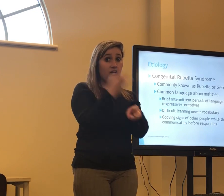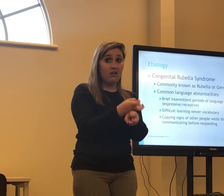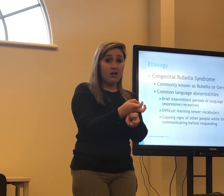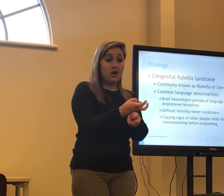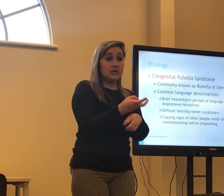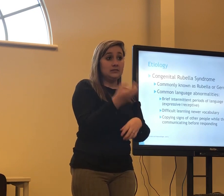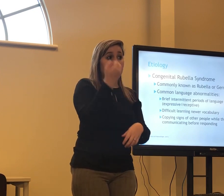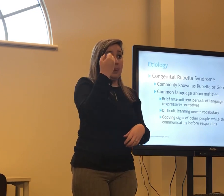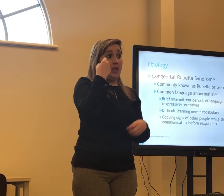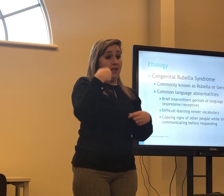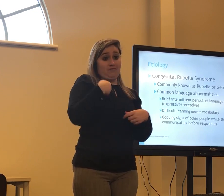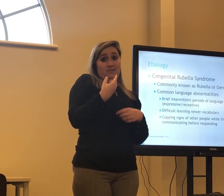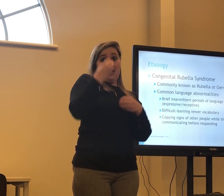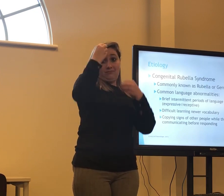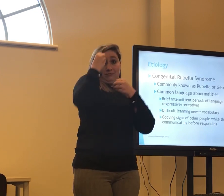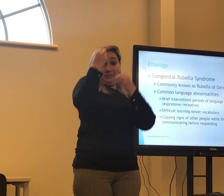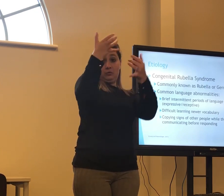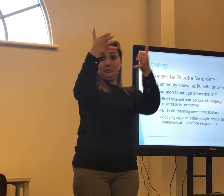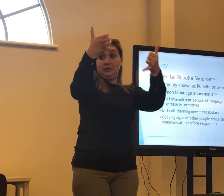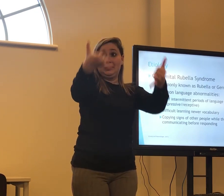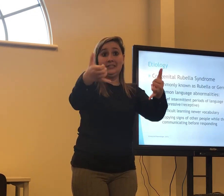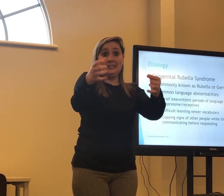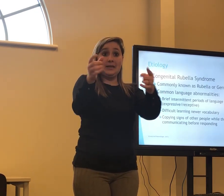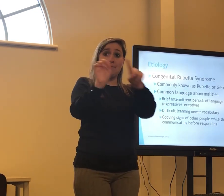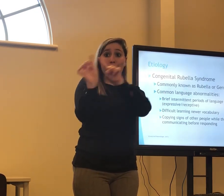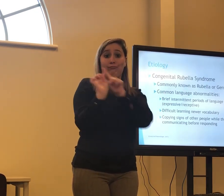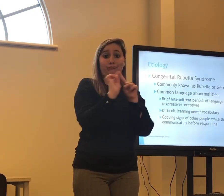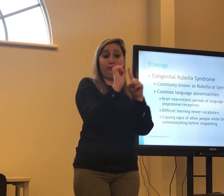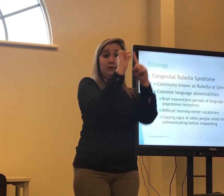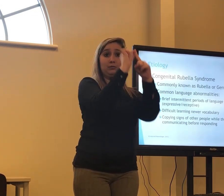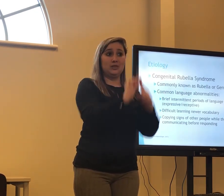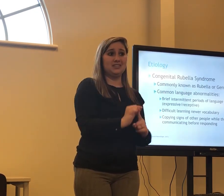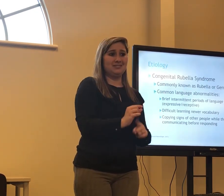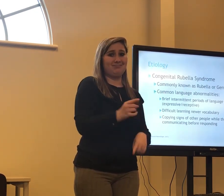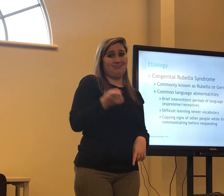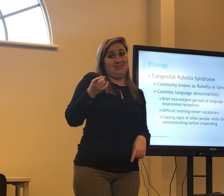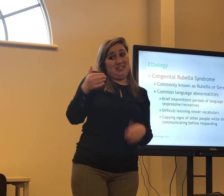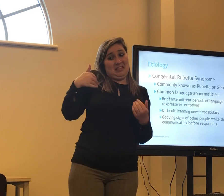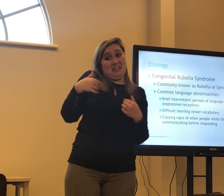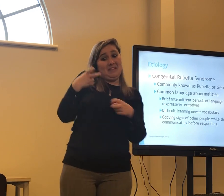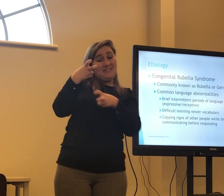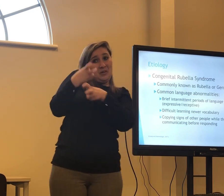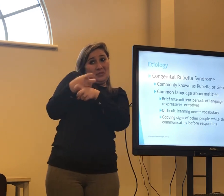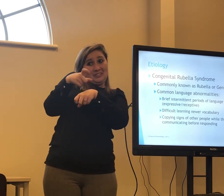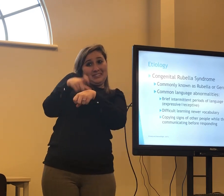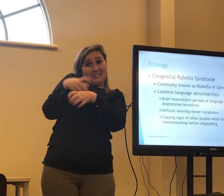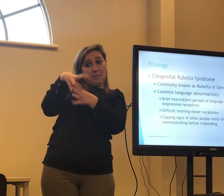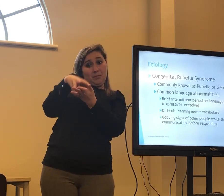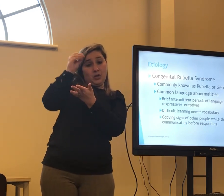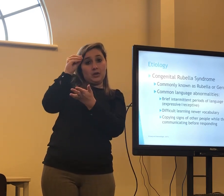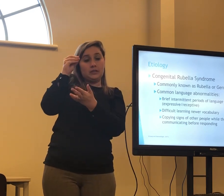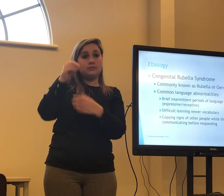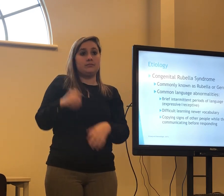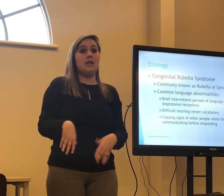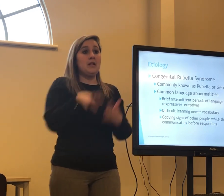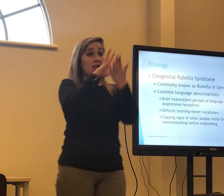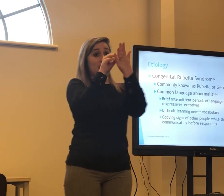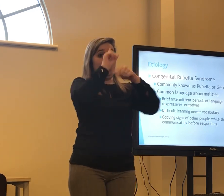just gone, here, have fun. They have a hard time learning that. And they'll copy sign.